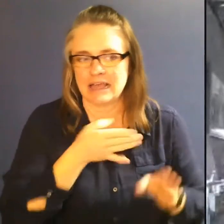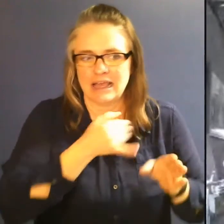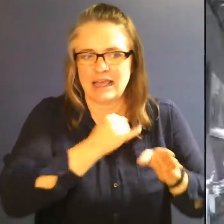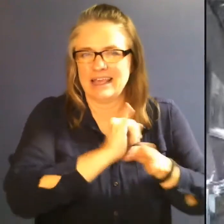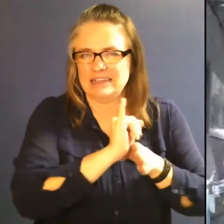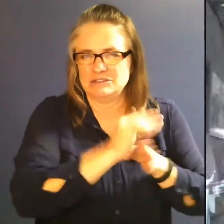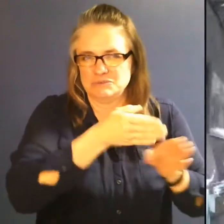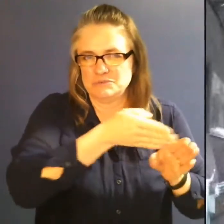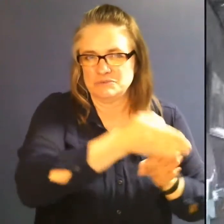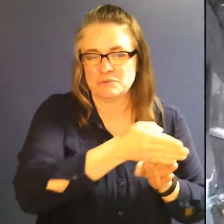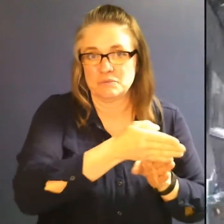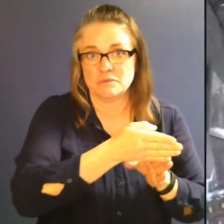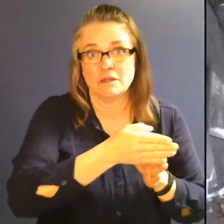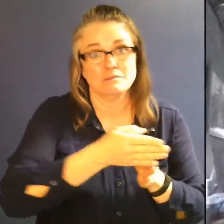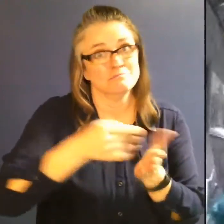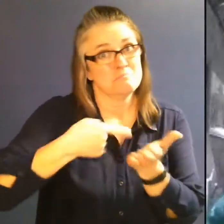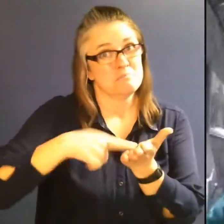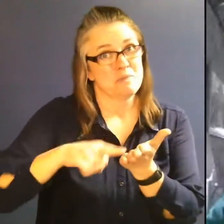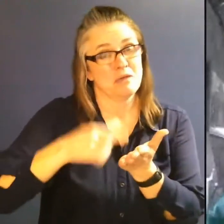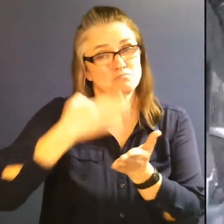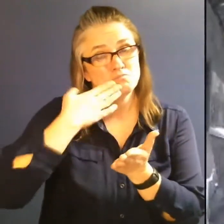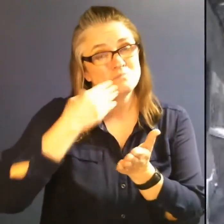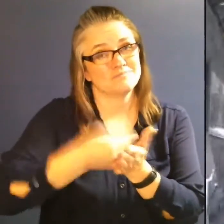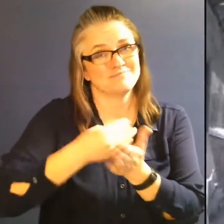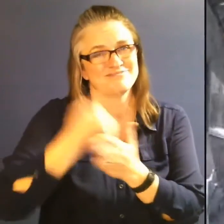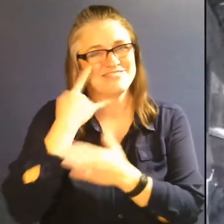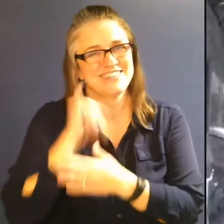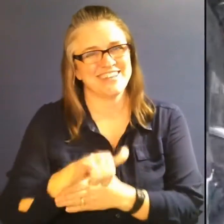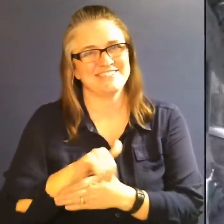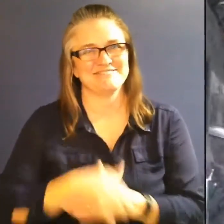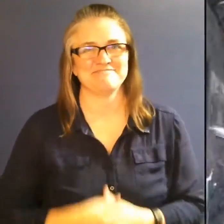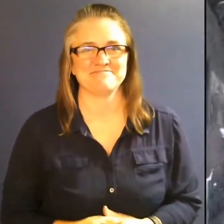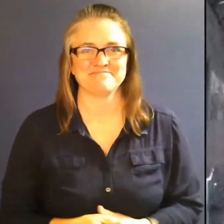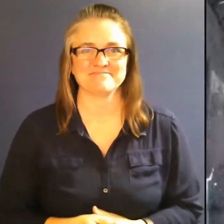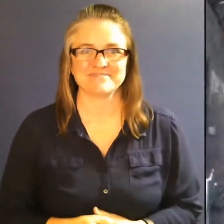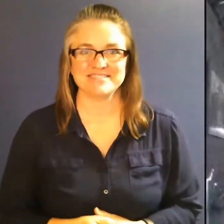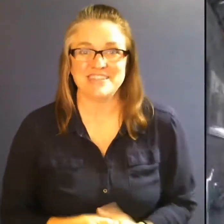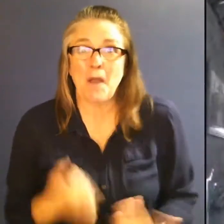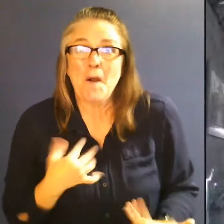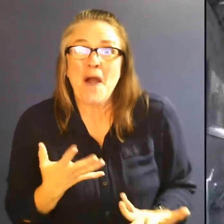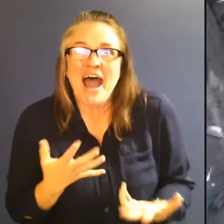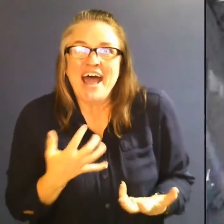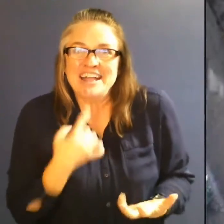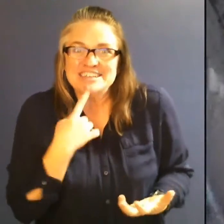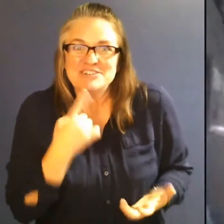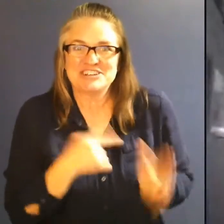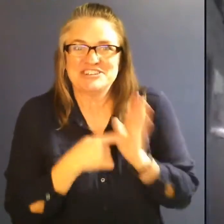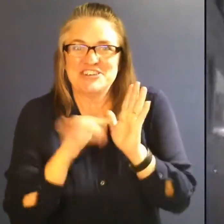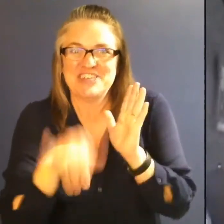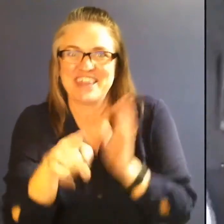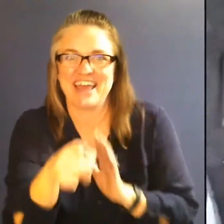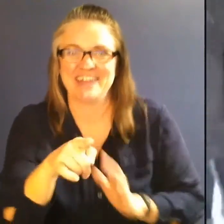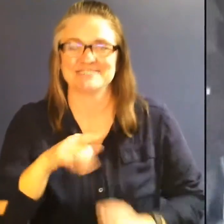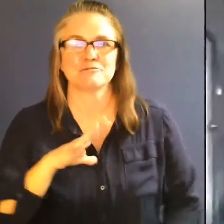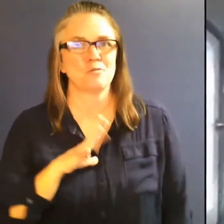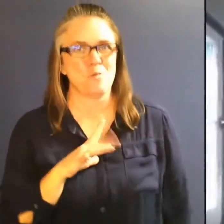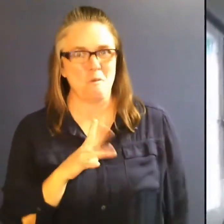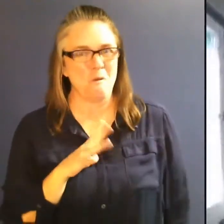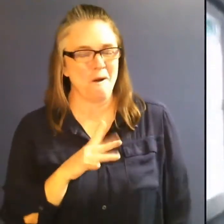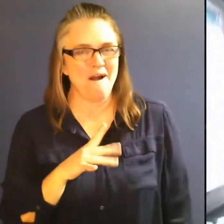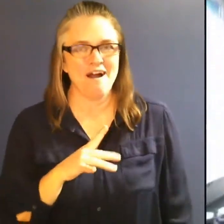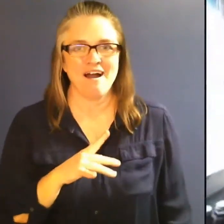premium for that. So, I said I was going to show you this. This is neat. I wonder